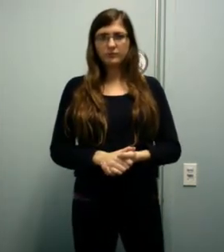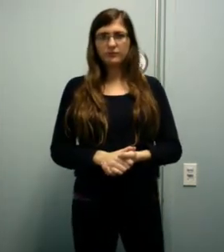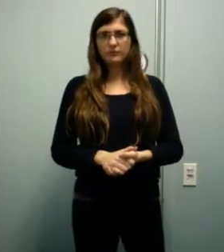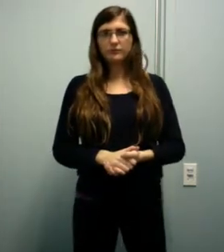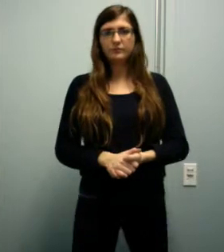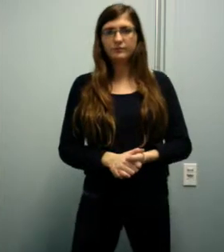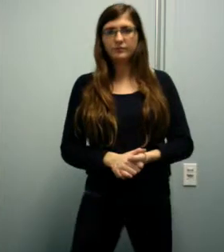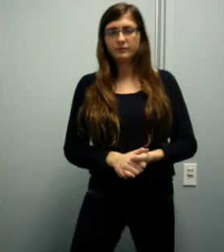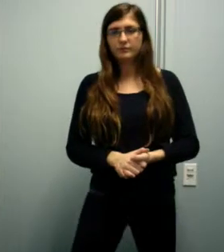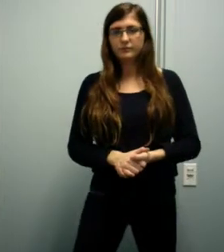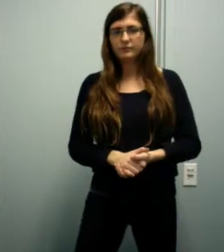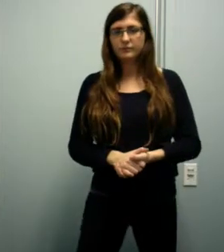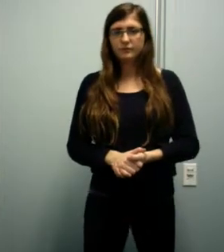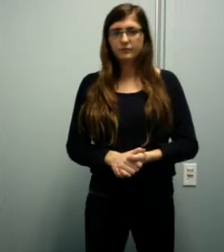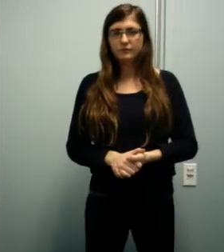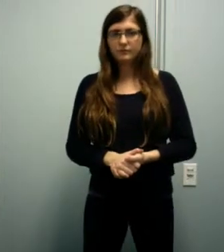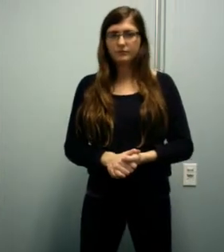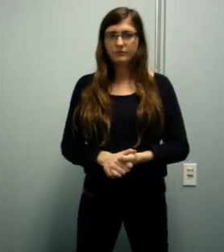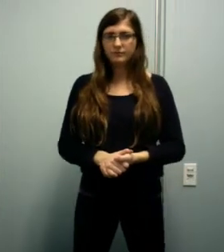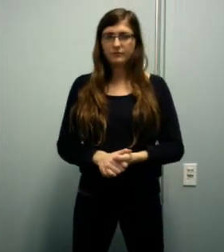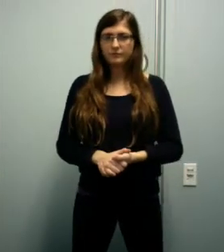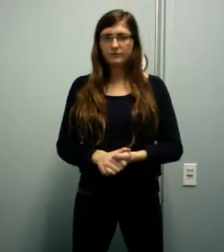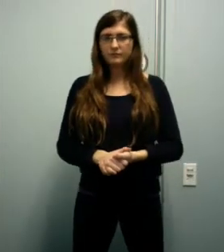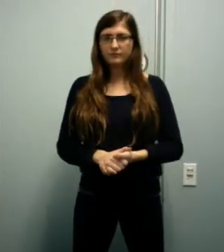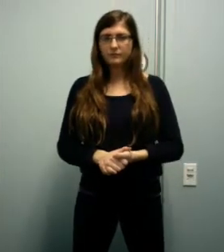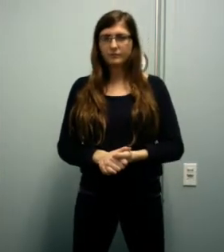over 300 language centers in 30 countries around the world.